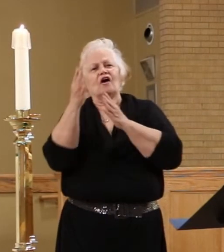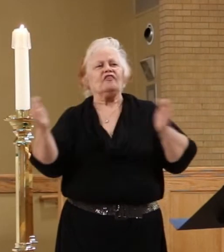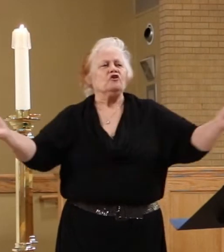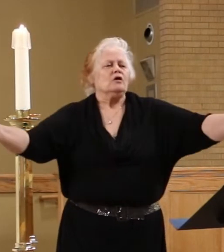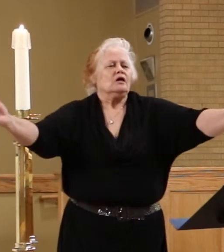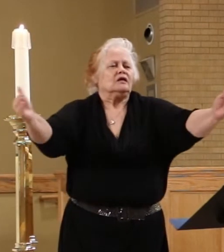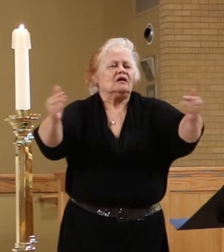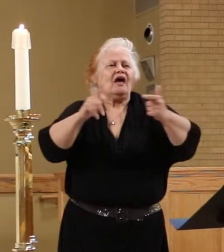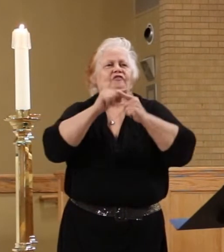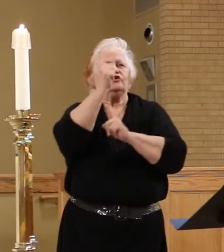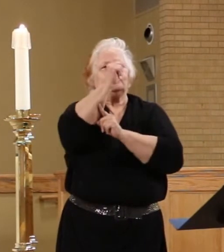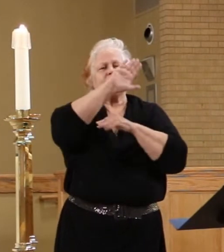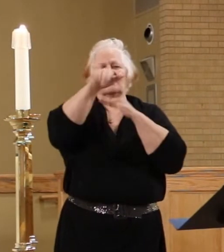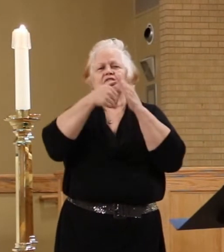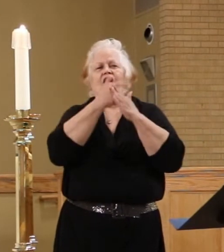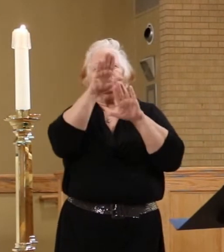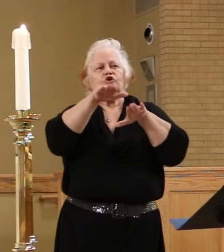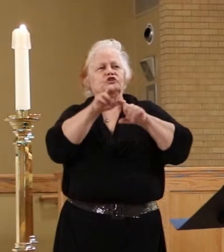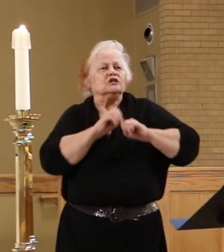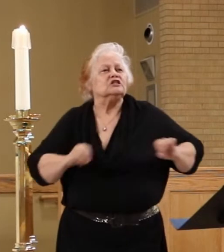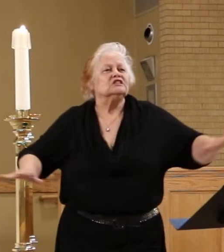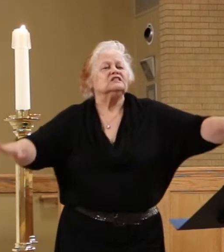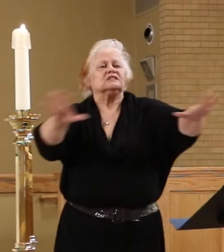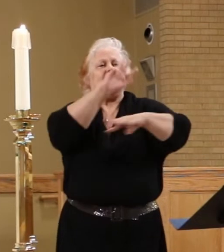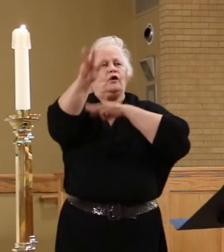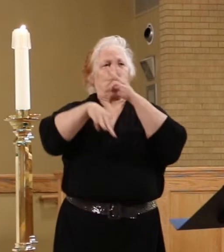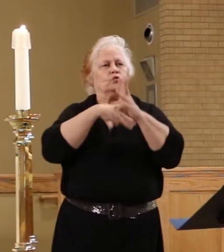yourself all your children scattered throughout the world.